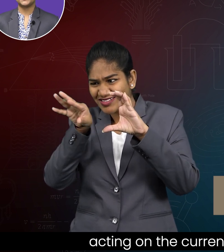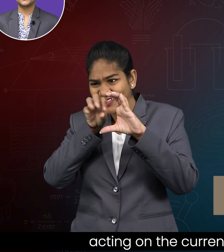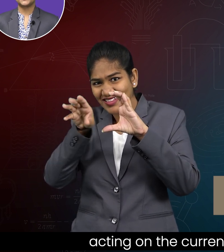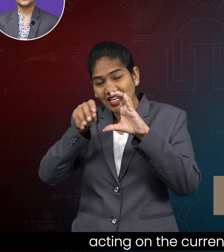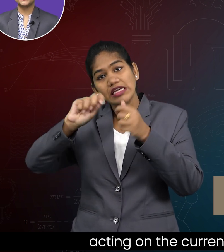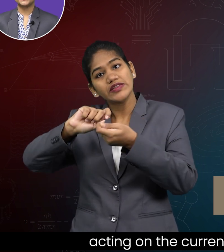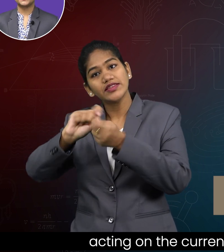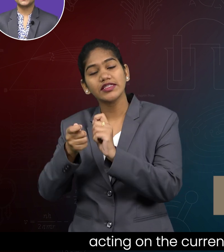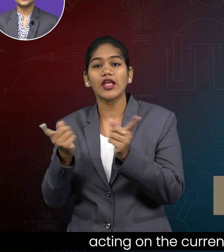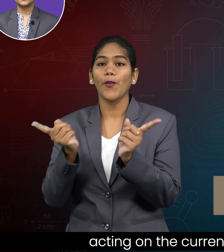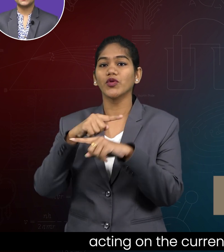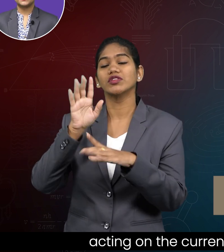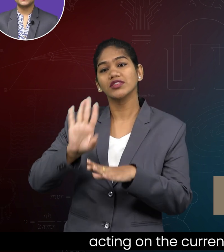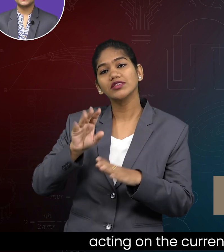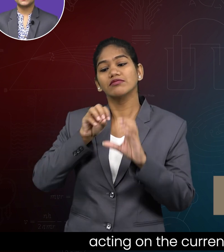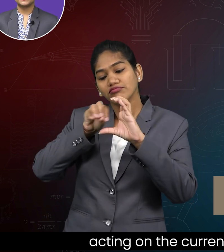reversed.